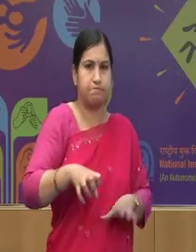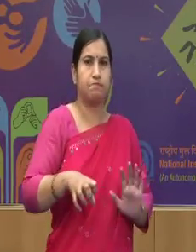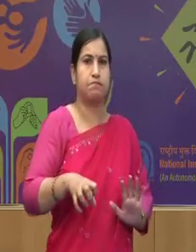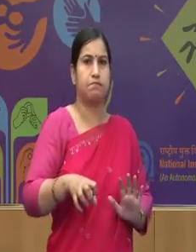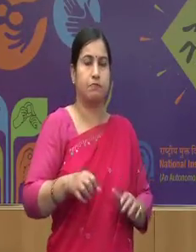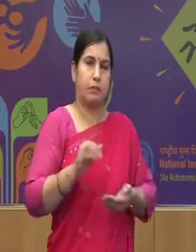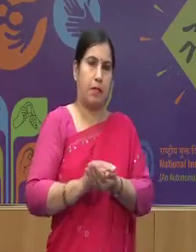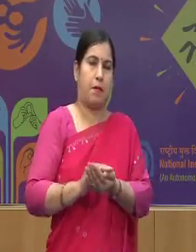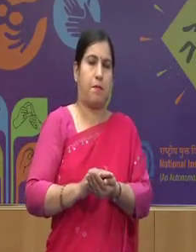Czechoslovakia.